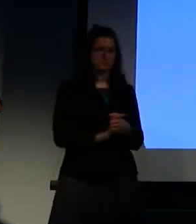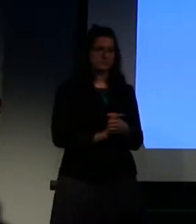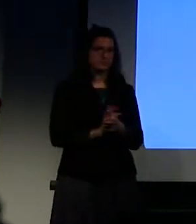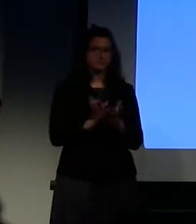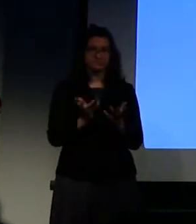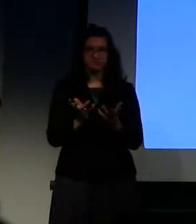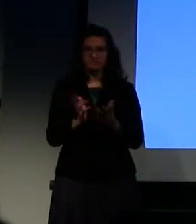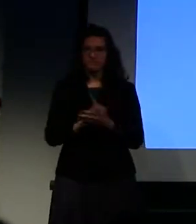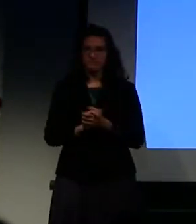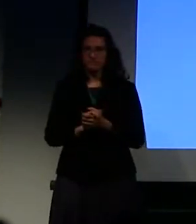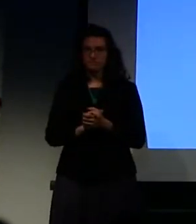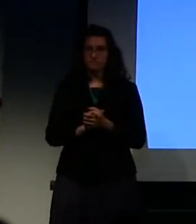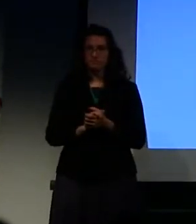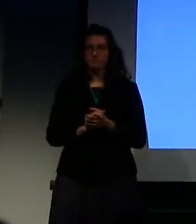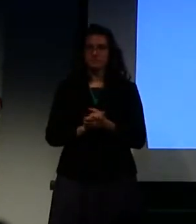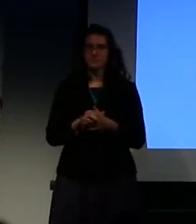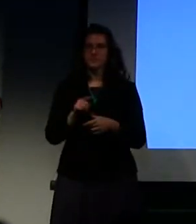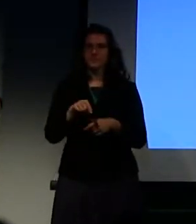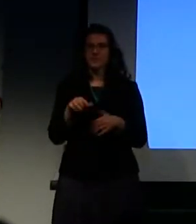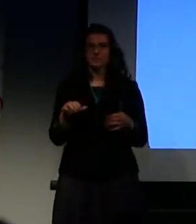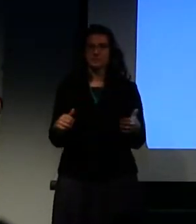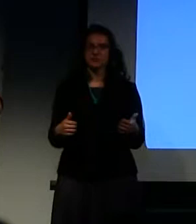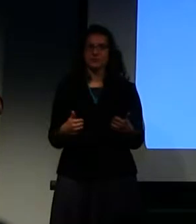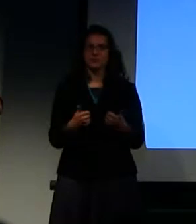This is one of those challenges that I face.